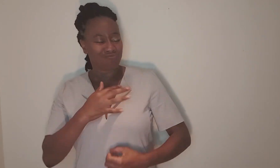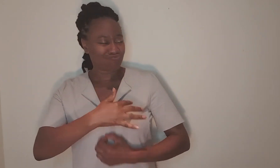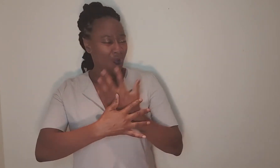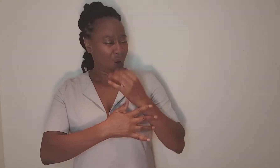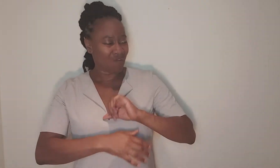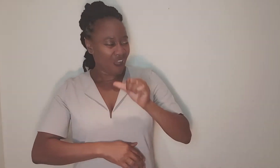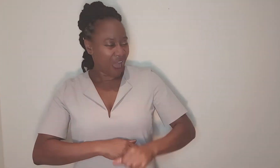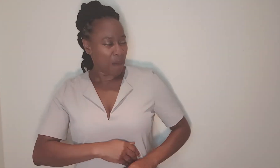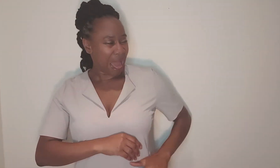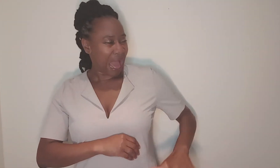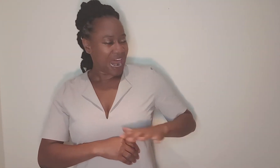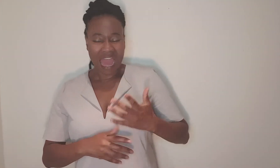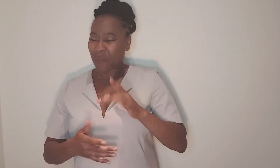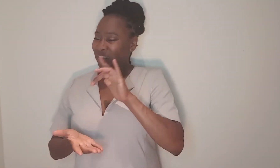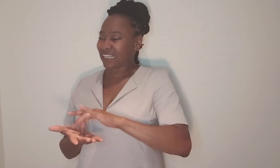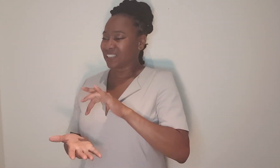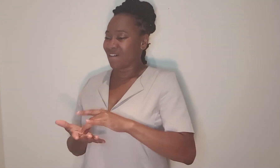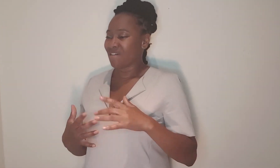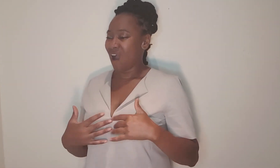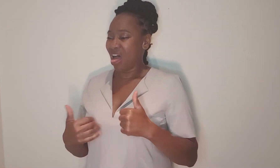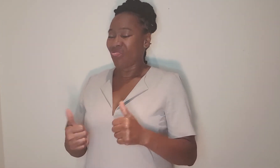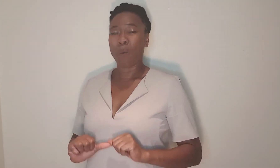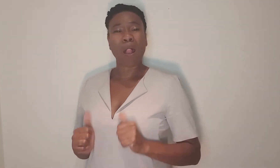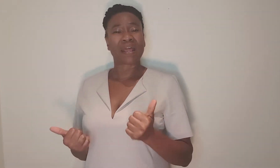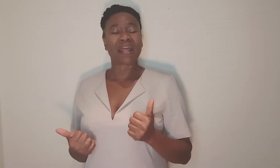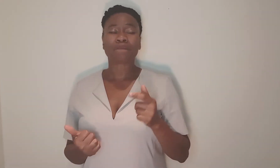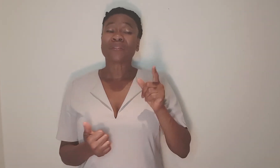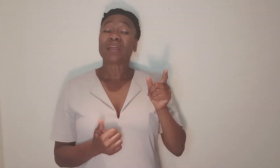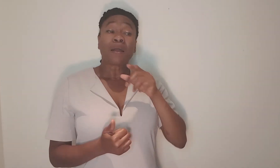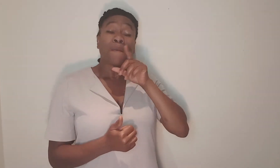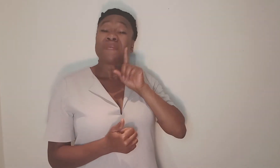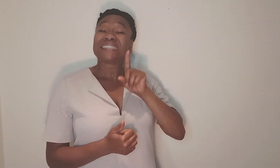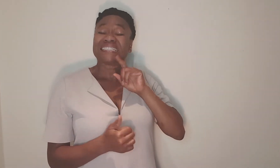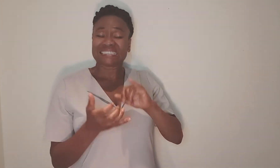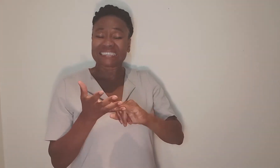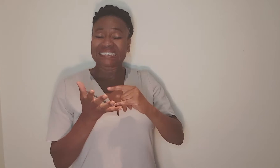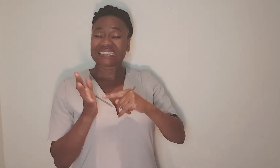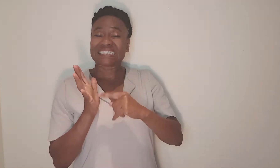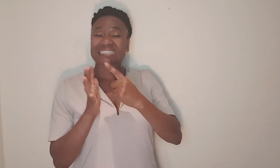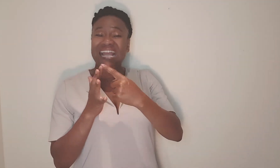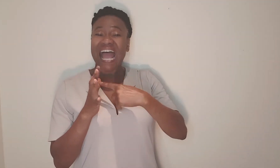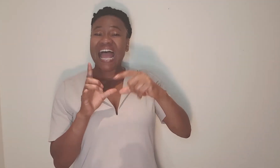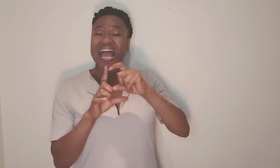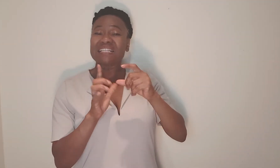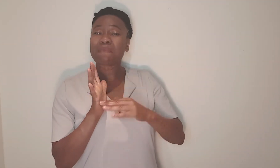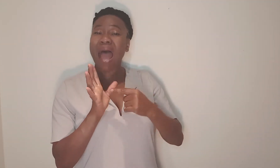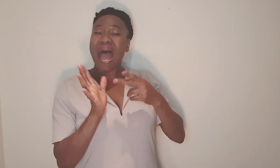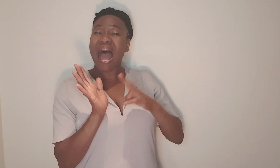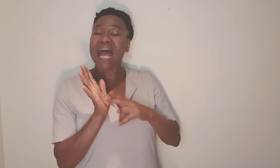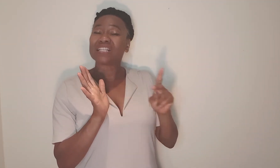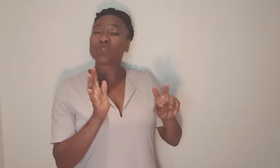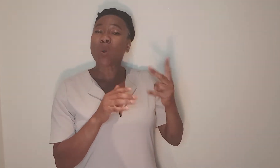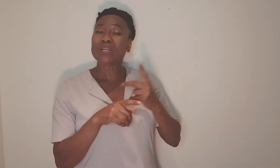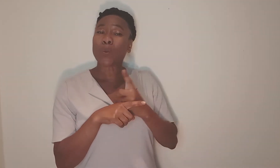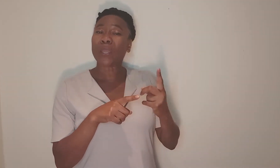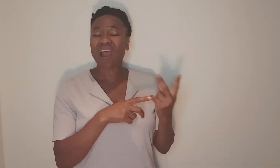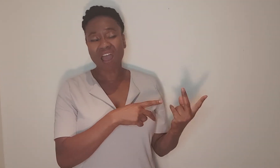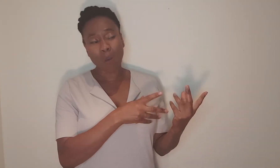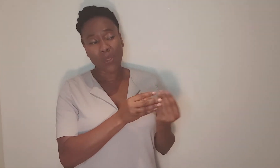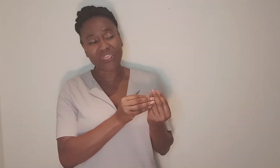well-being. Which is what I tell Mrs Stedman when I take her to see Mr Stedman in palliative care. Twice a week I walk her up there. Sometimes I